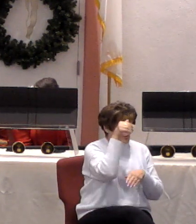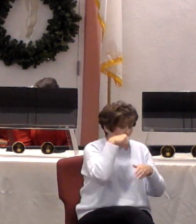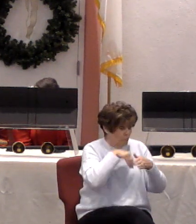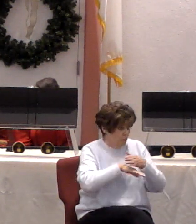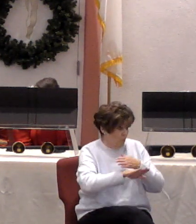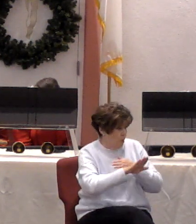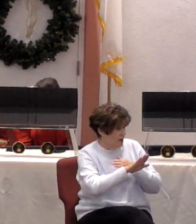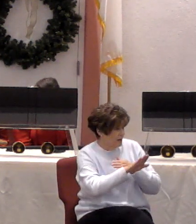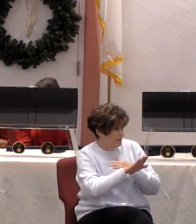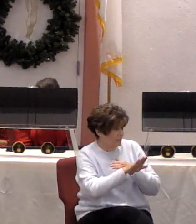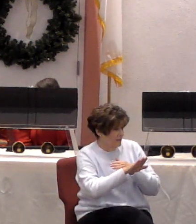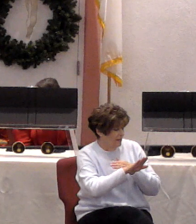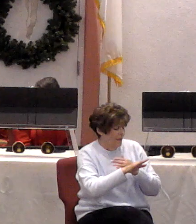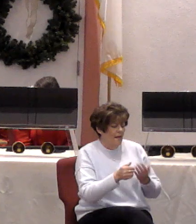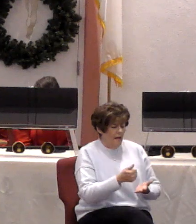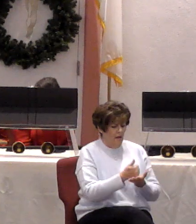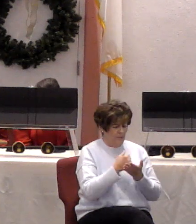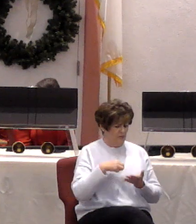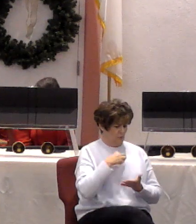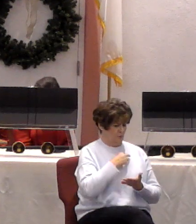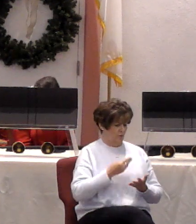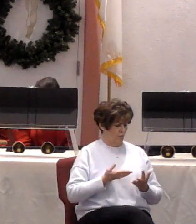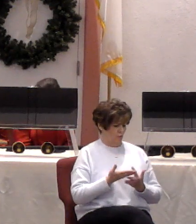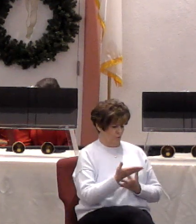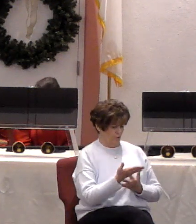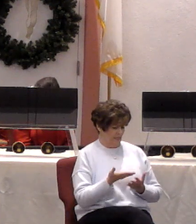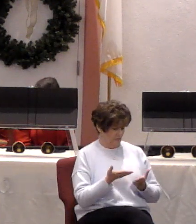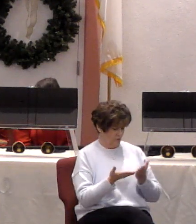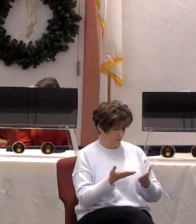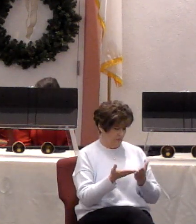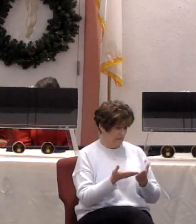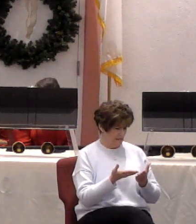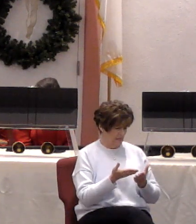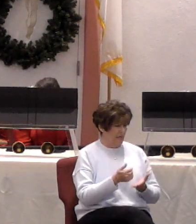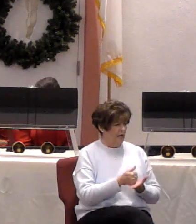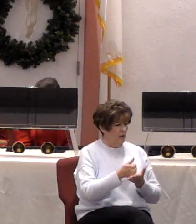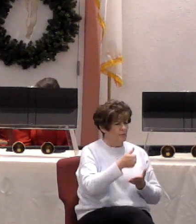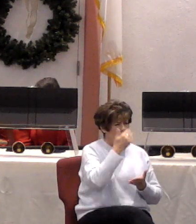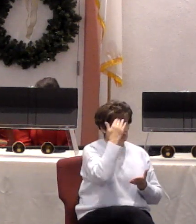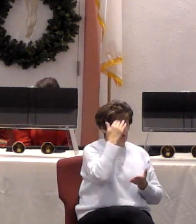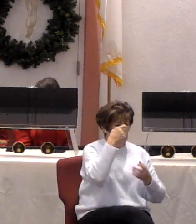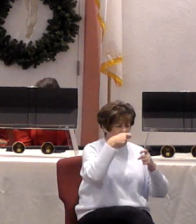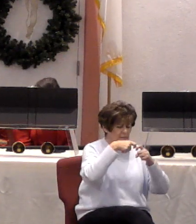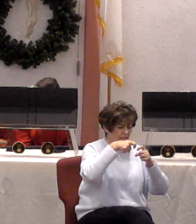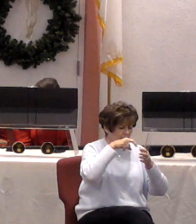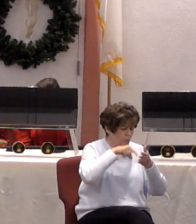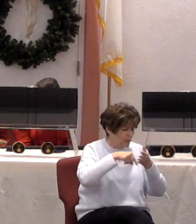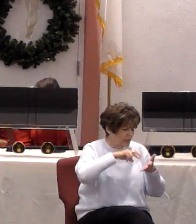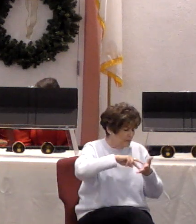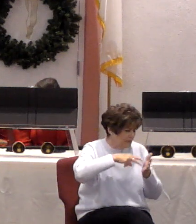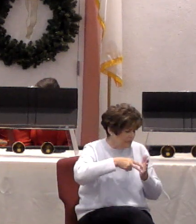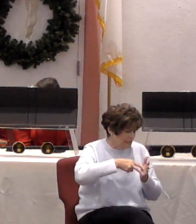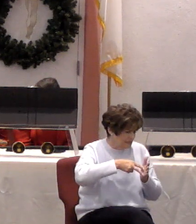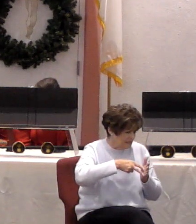to, as we go through this service, to recognize exactly what it means, exactly what you accomplished that day as you